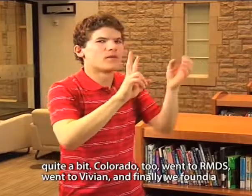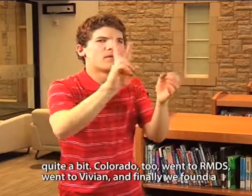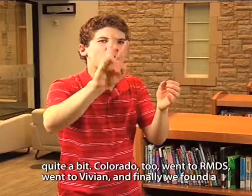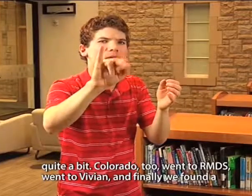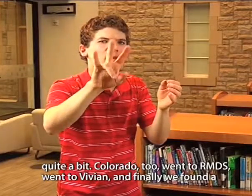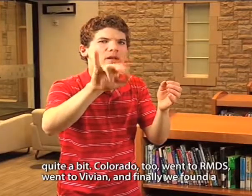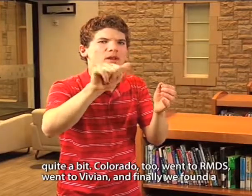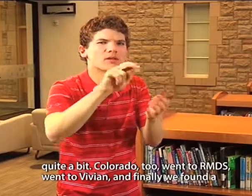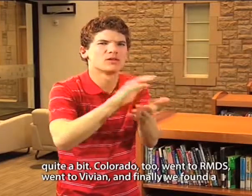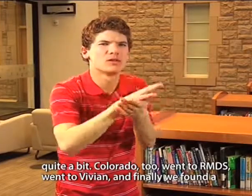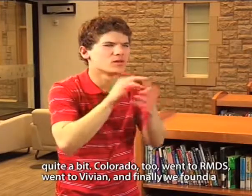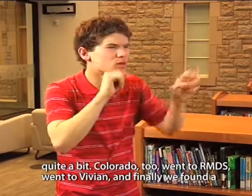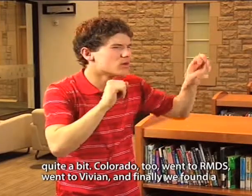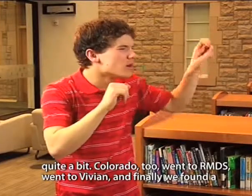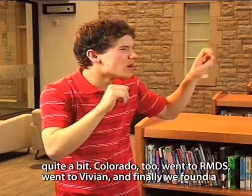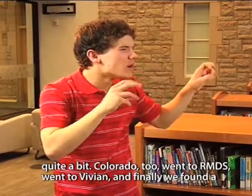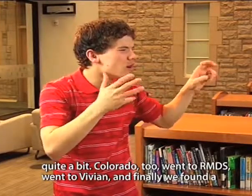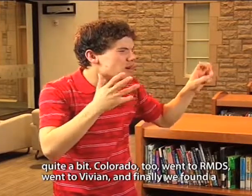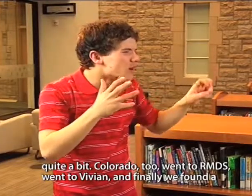RMDS, went to Vivian.